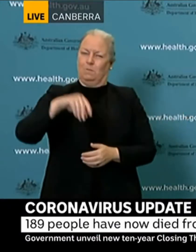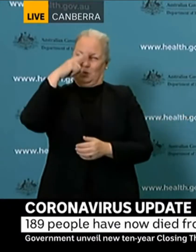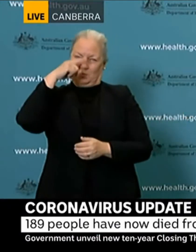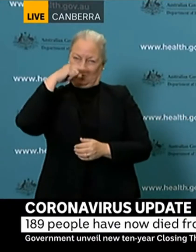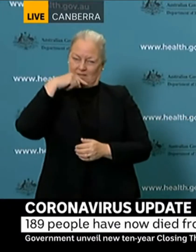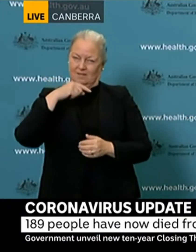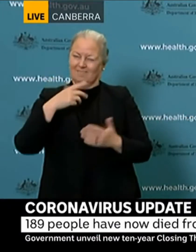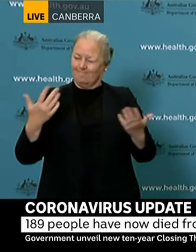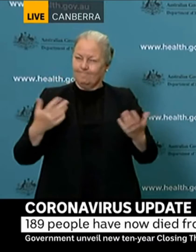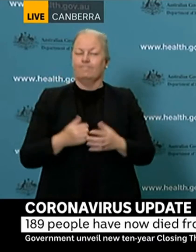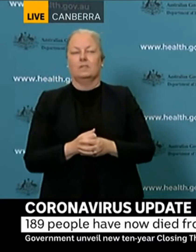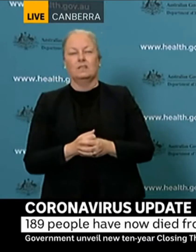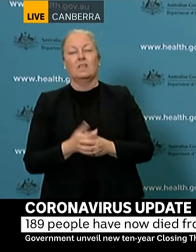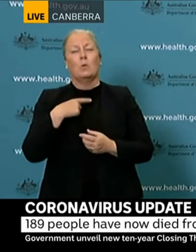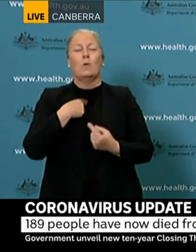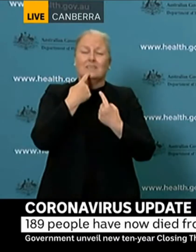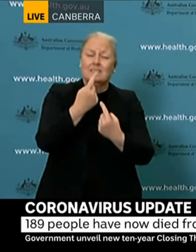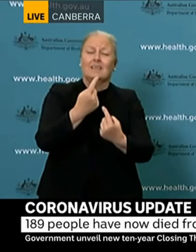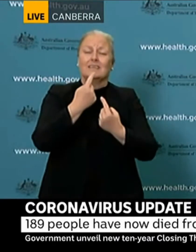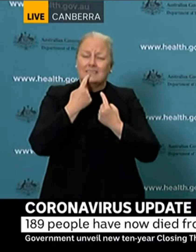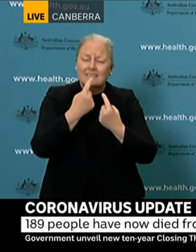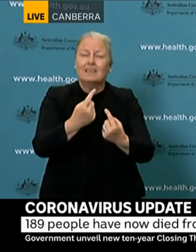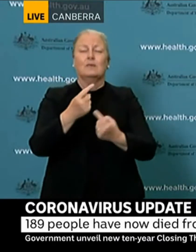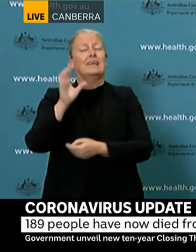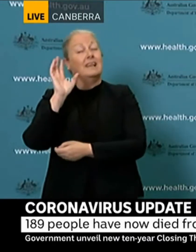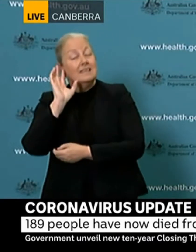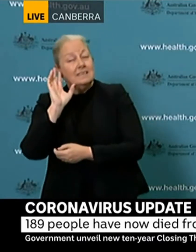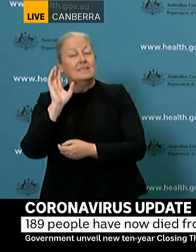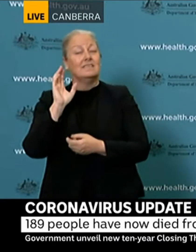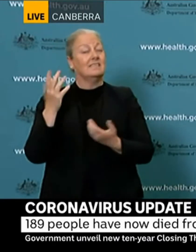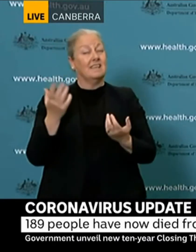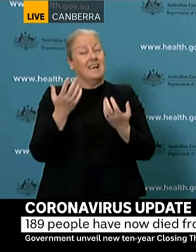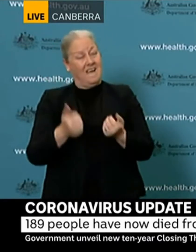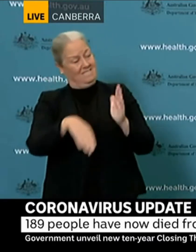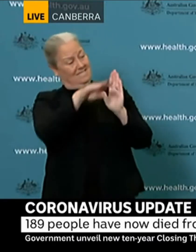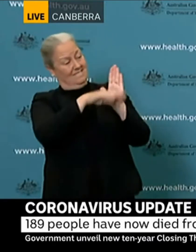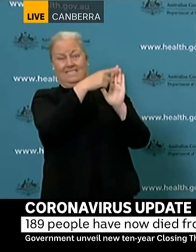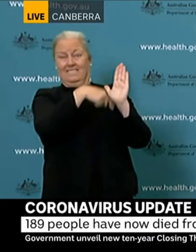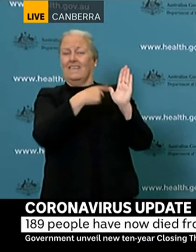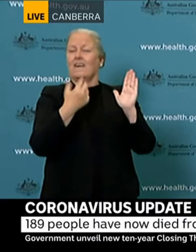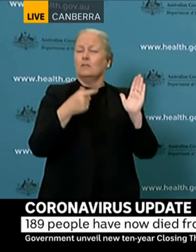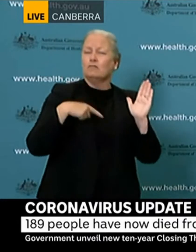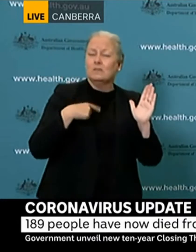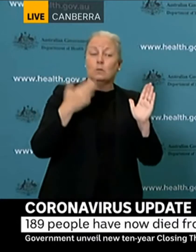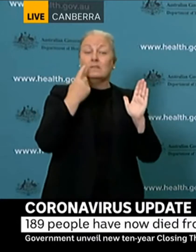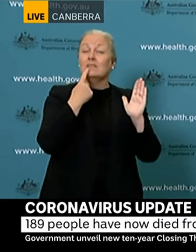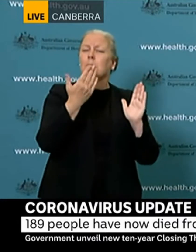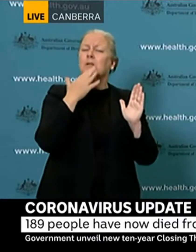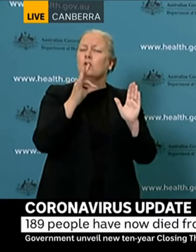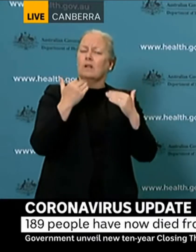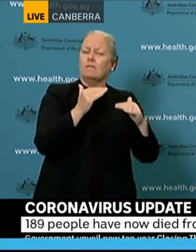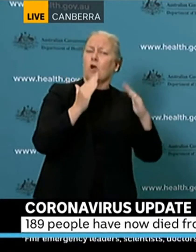we say it's really important for us to take those messages, particularly if someone is sick. They should not be going to work, they should not be leaving their